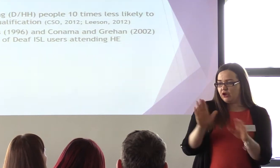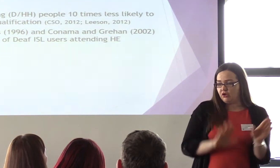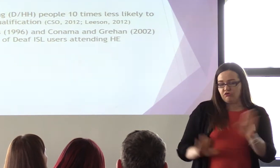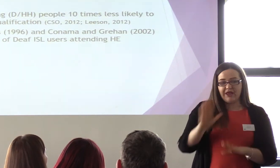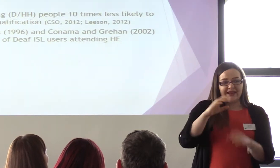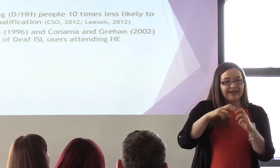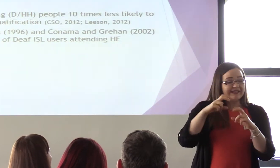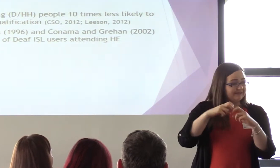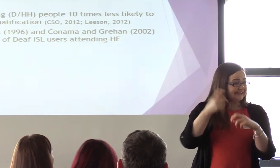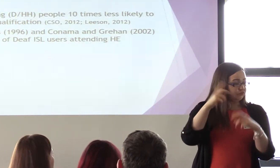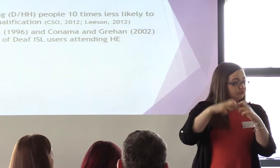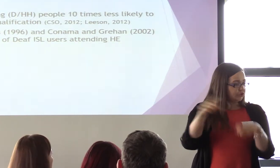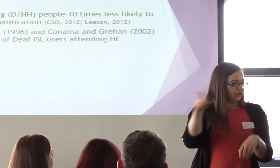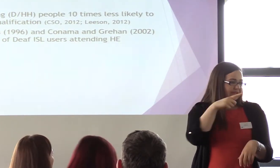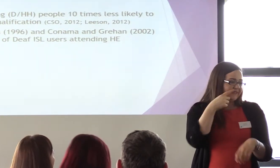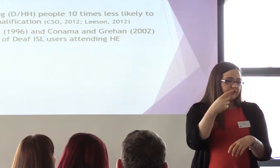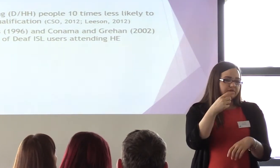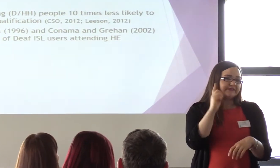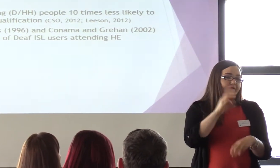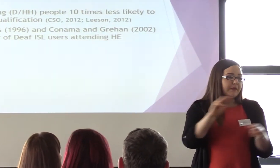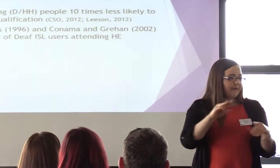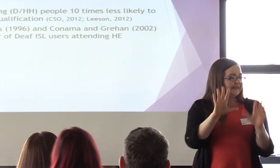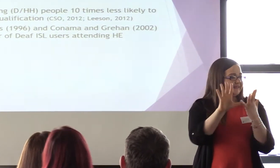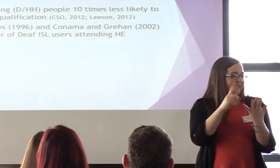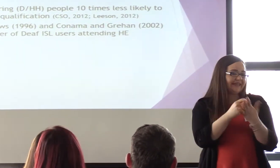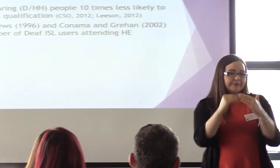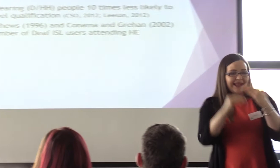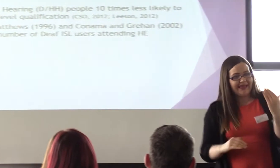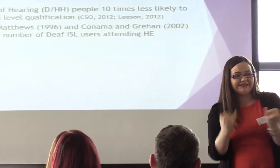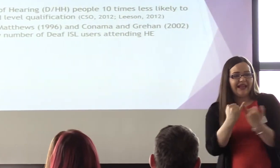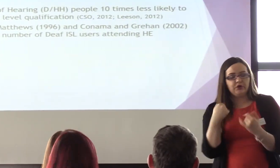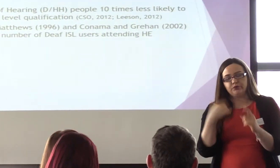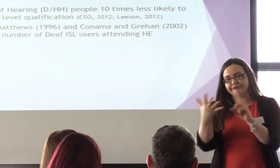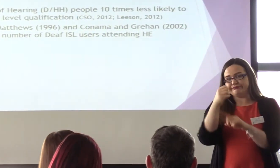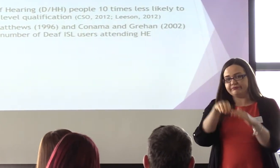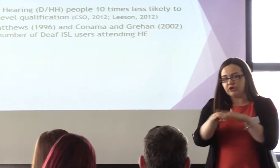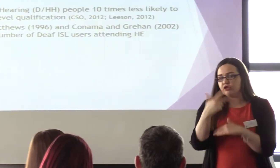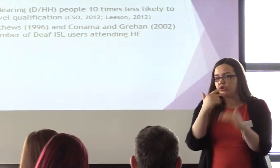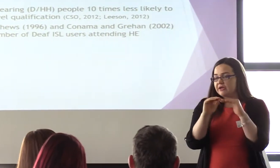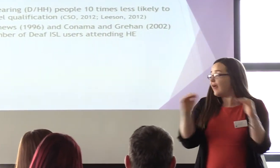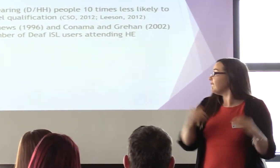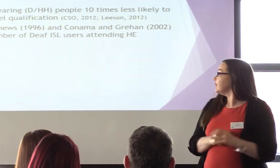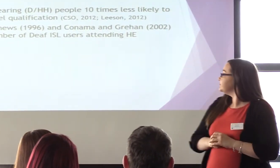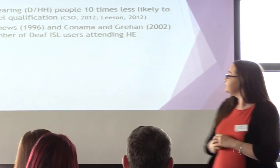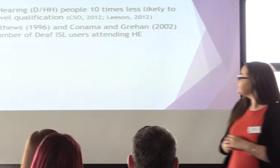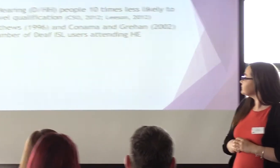Research from Lorraine Leeson, she said that deaf people are 10 times likely to attain a third